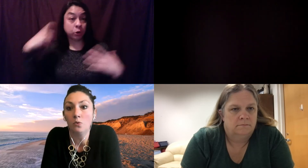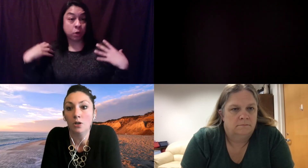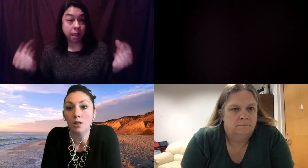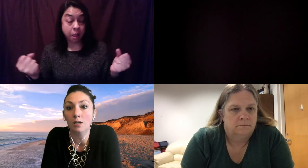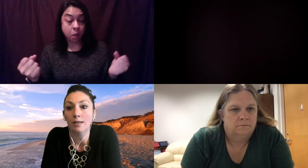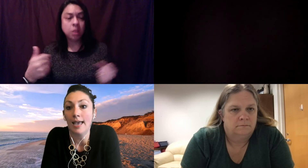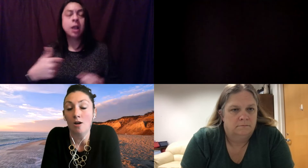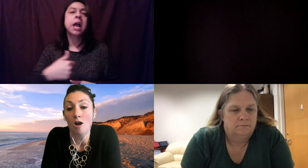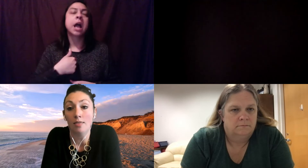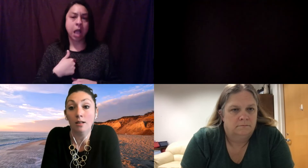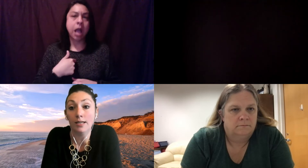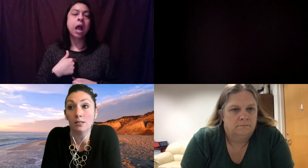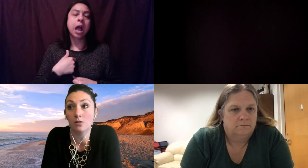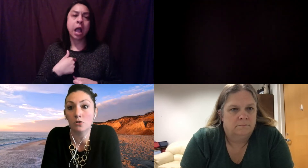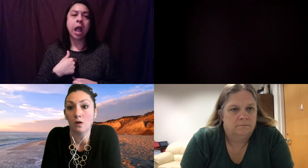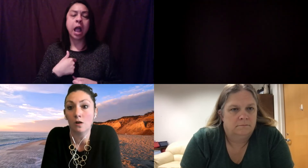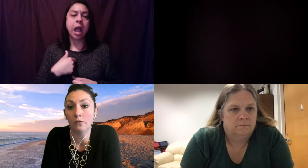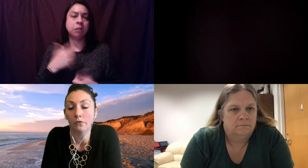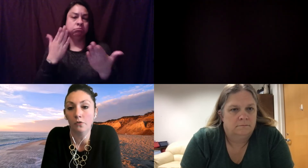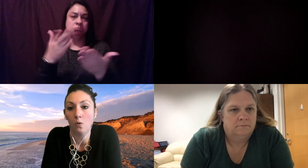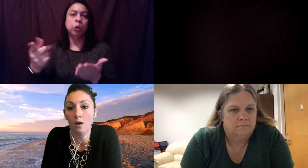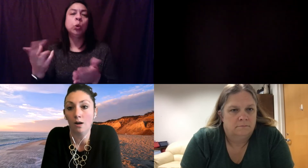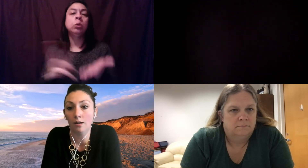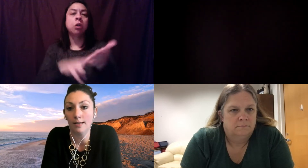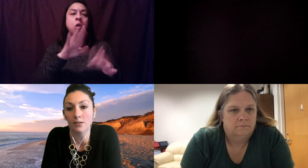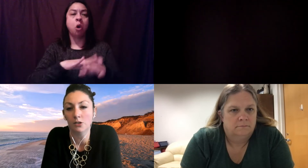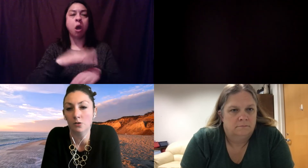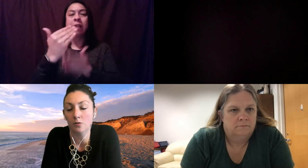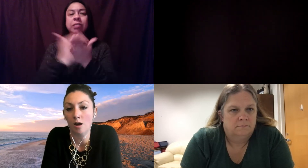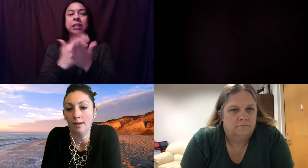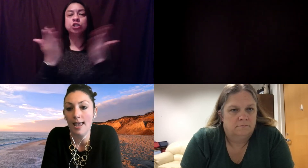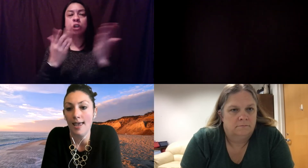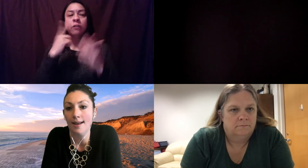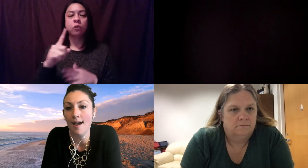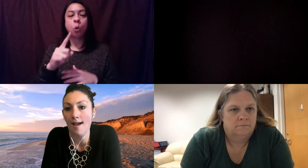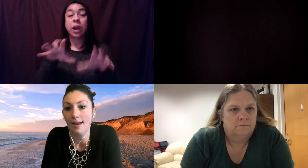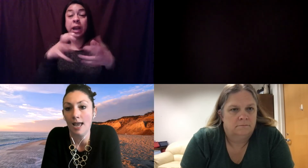I would get on the listserv for the institute called